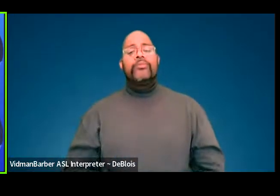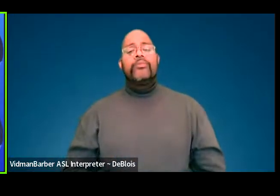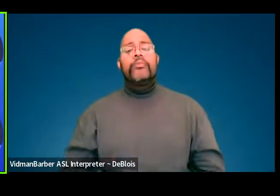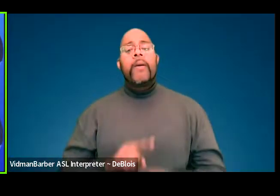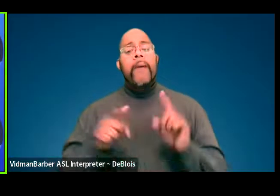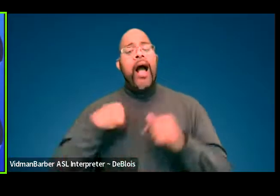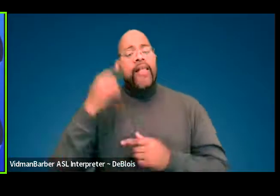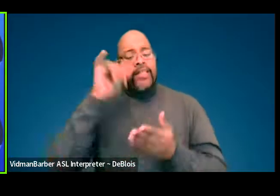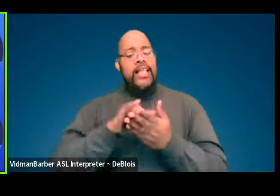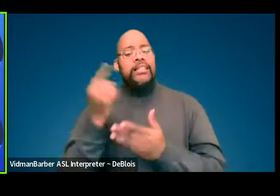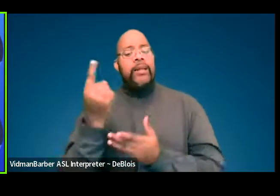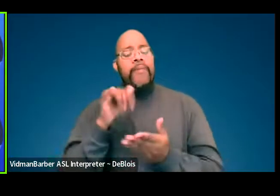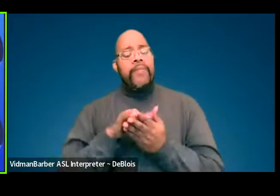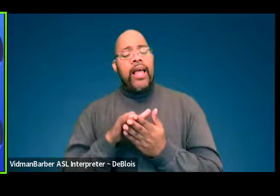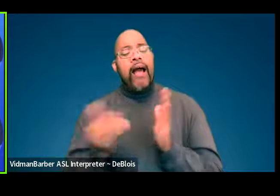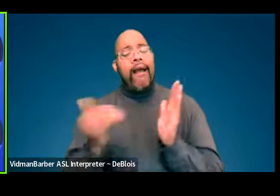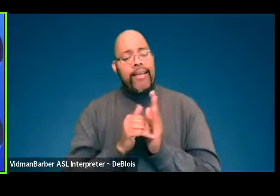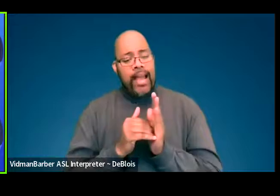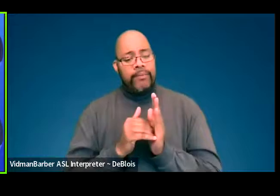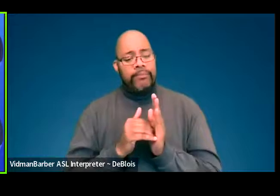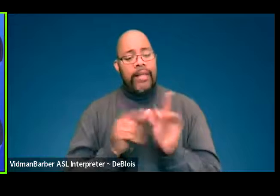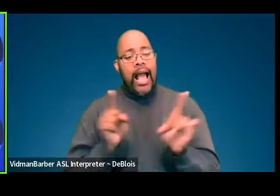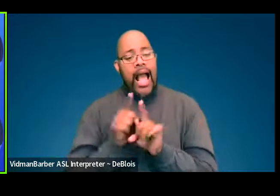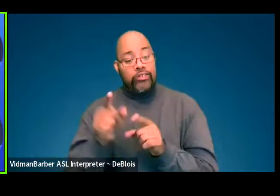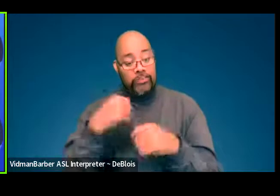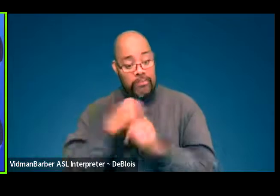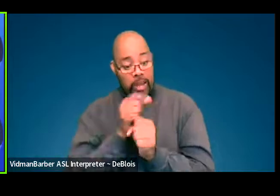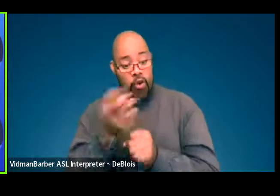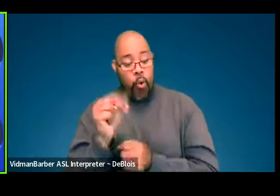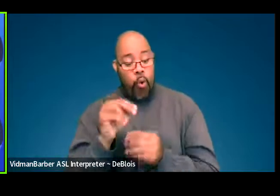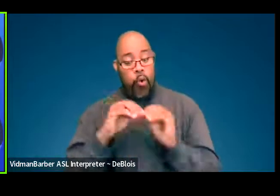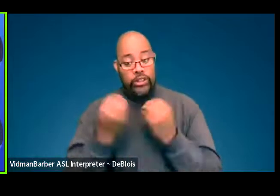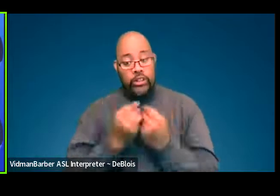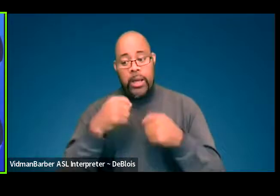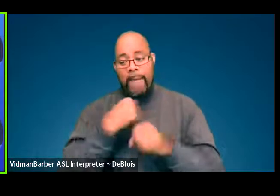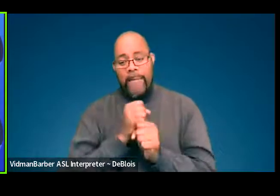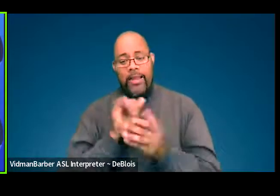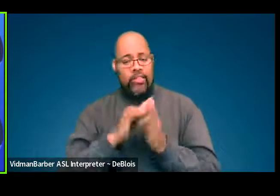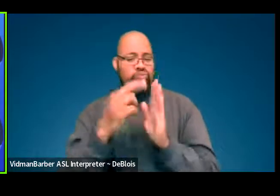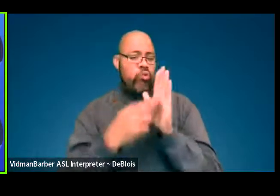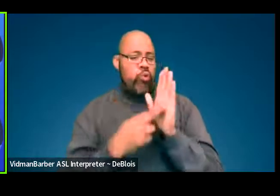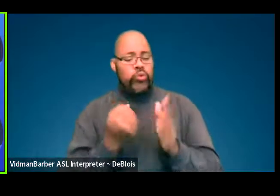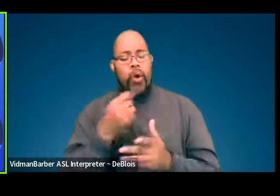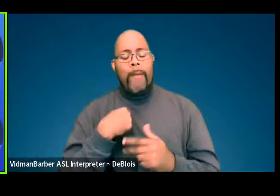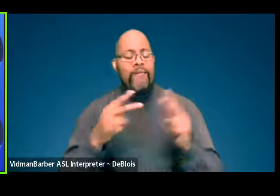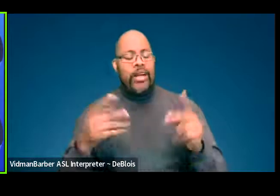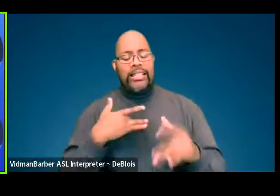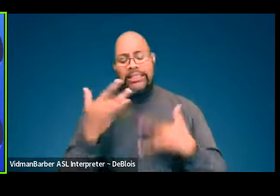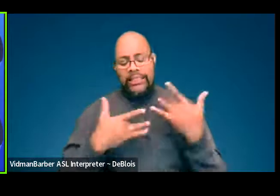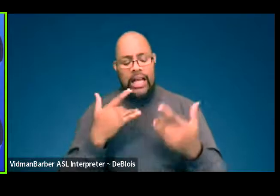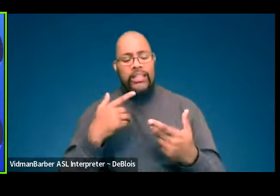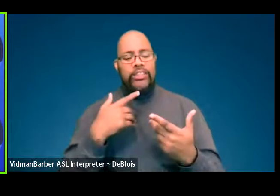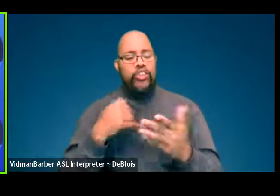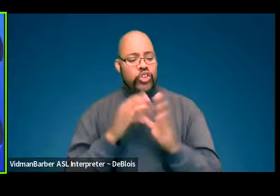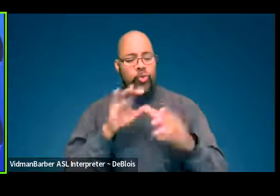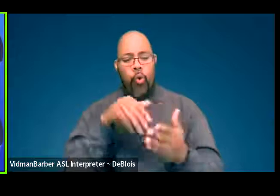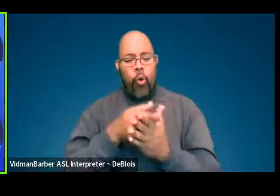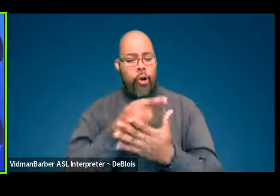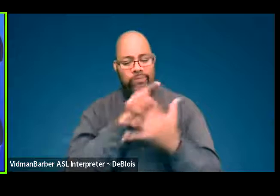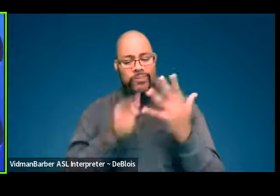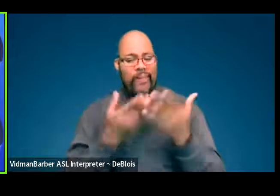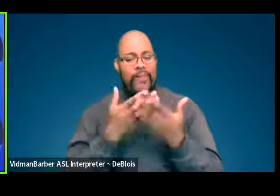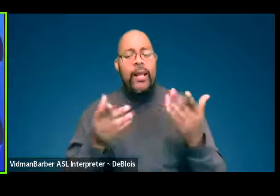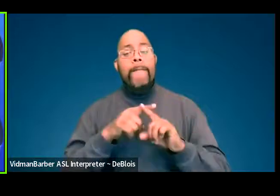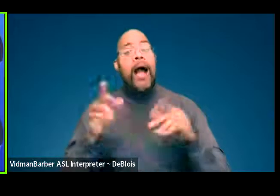But I think that's something that, again, as you're creating your own organization, you can make these rules. And so I'm very just excited to just do all these things.